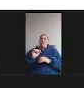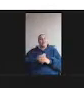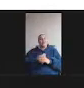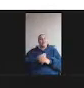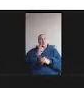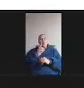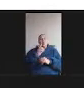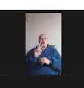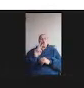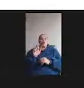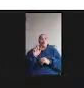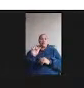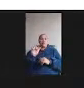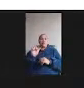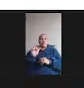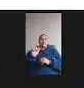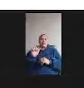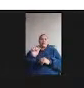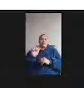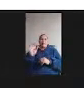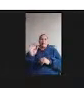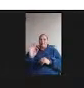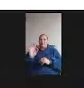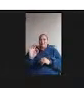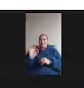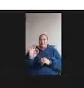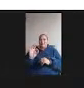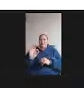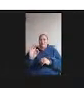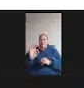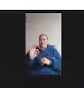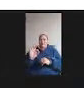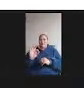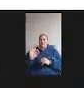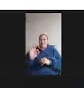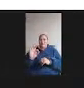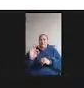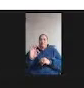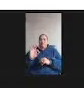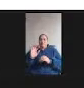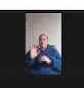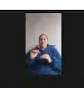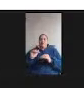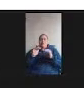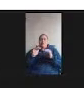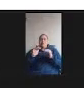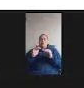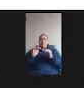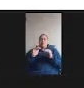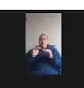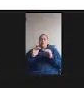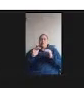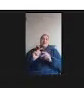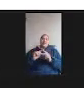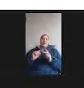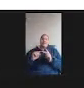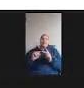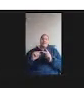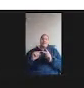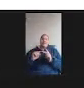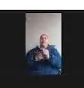102.61%, which is above the 100%, and also strategy and